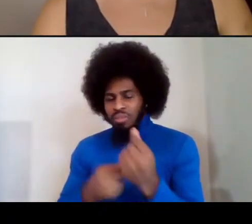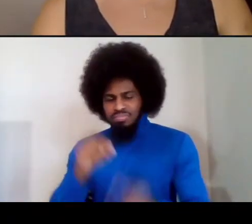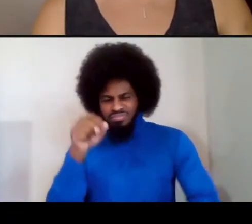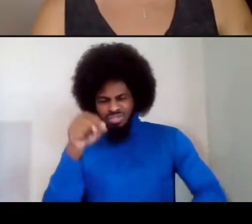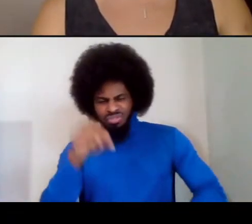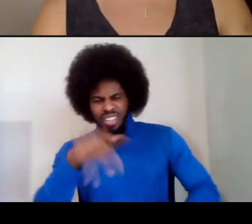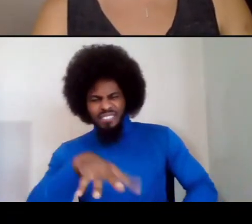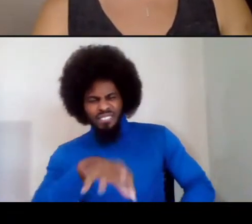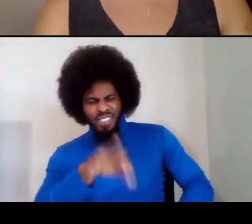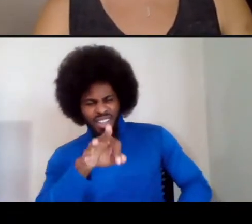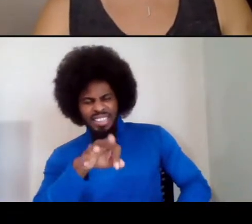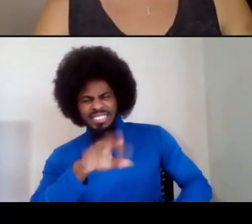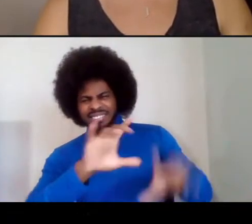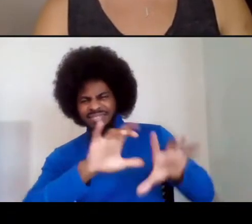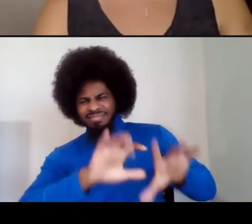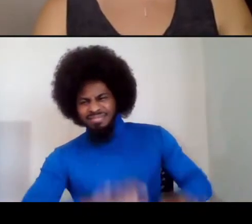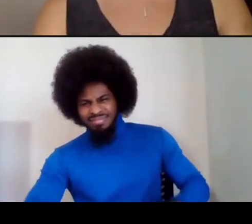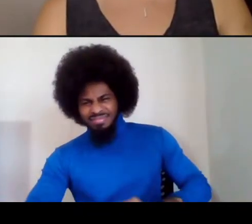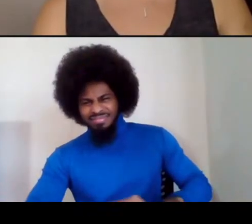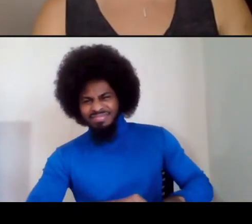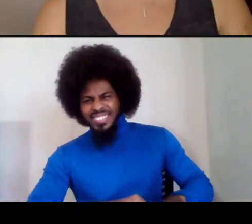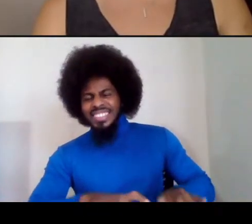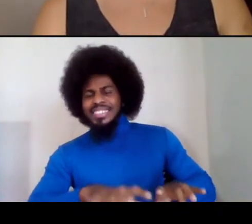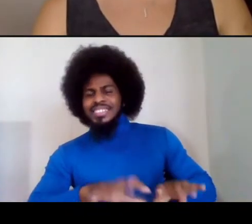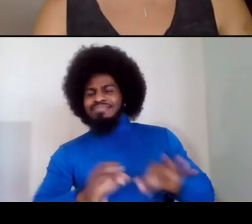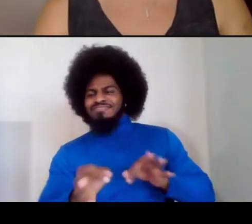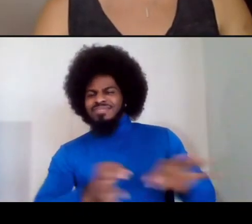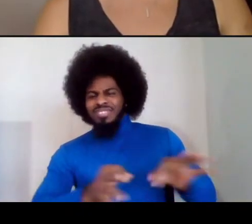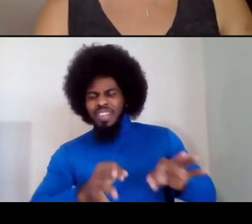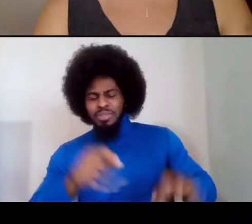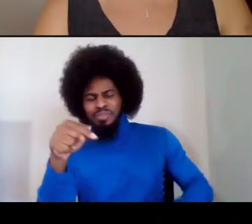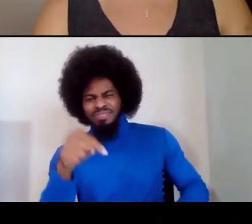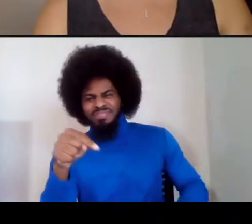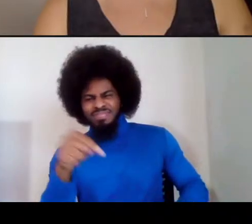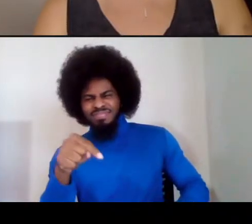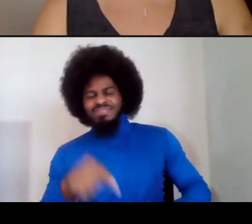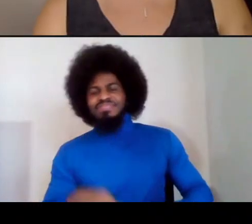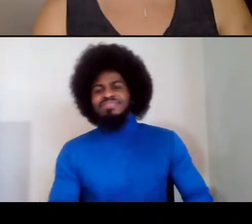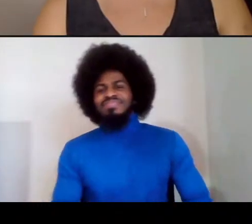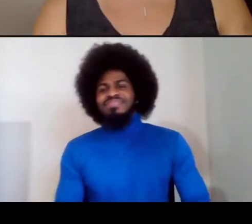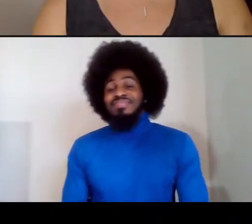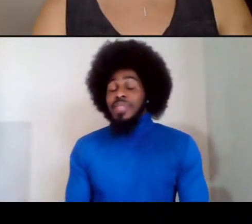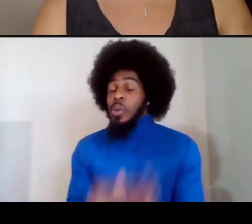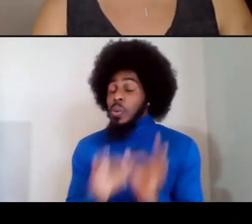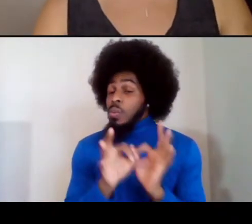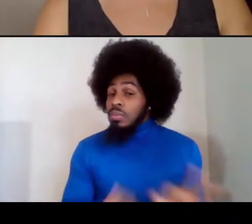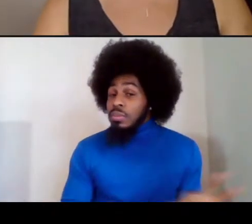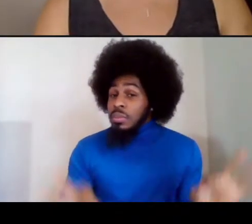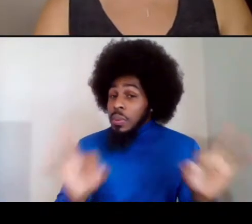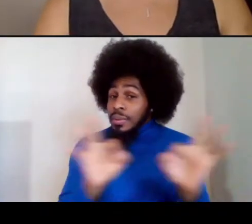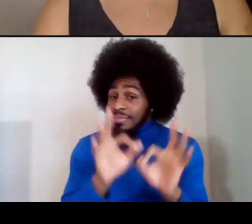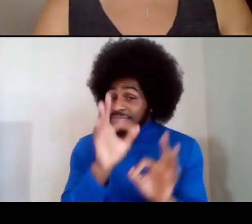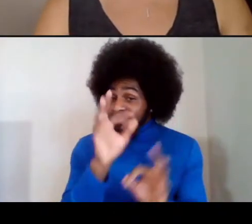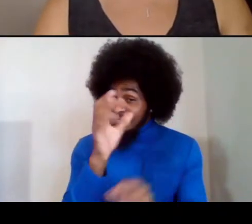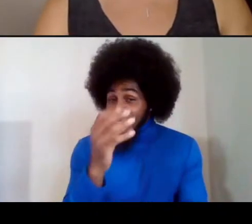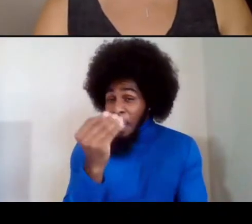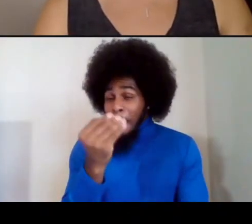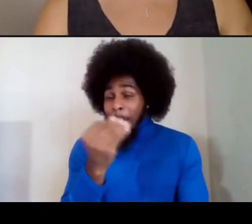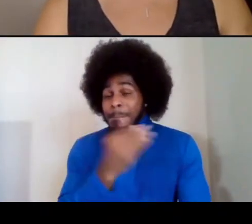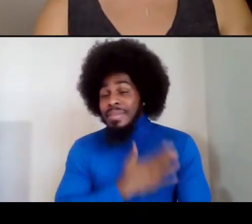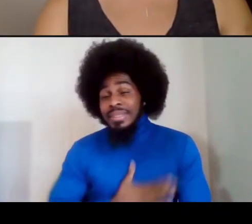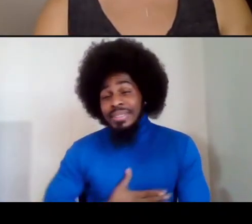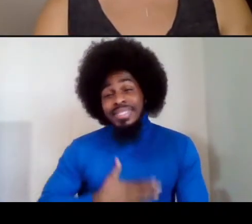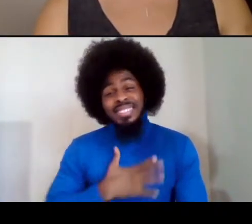as well as the description of this video. And most importantly, please subscribe to our YouTube channel if you